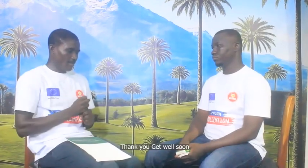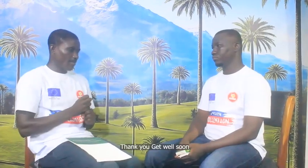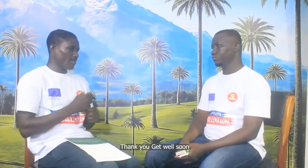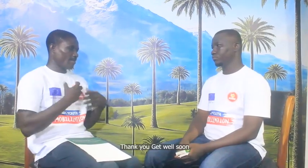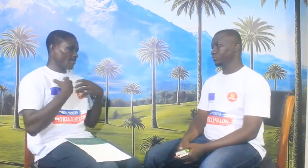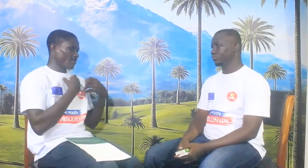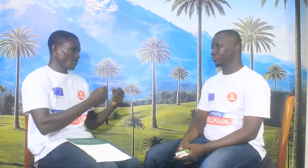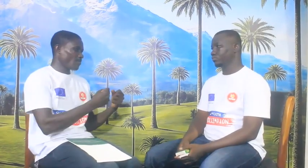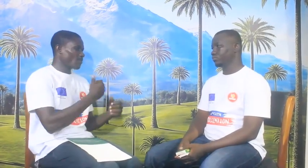soon.